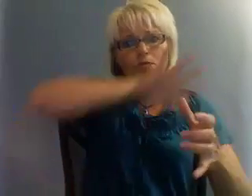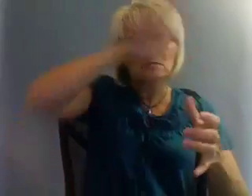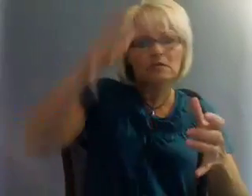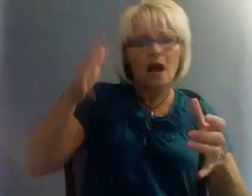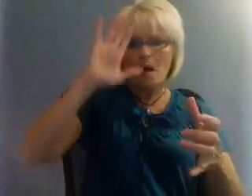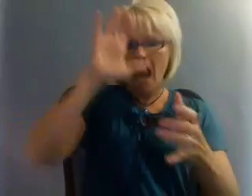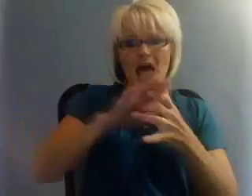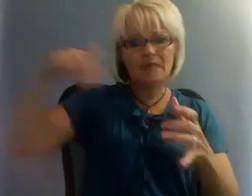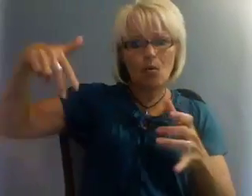for a month.